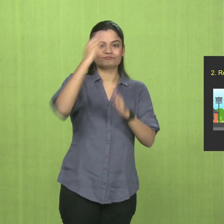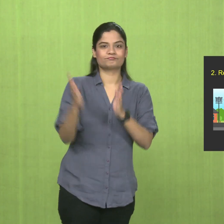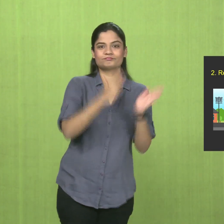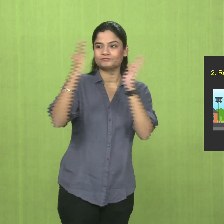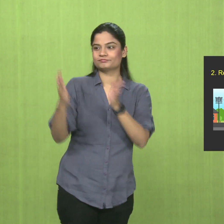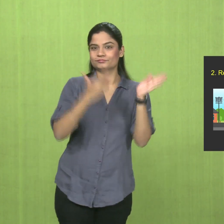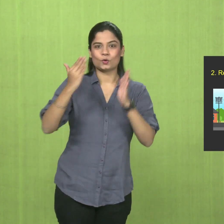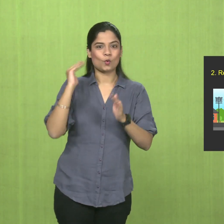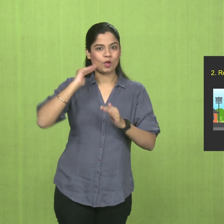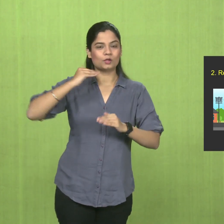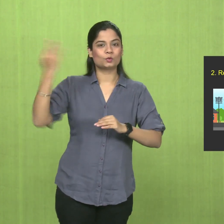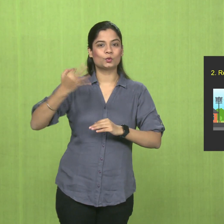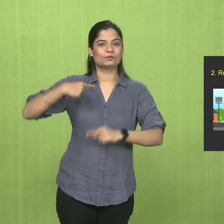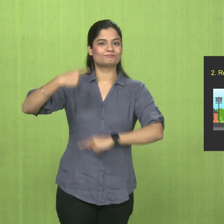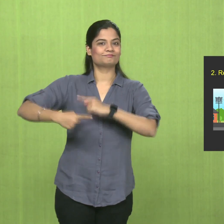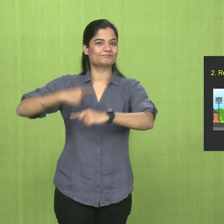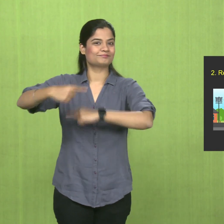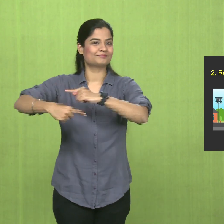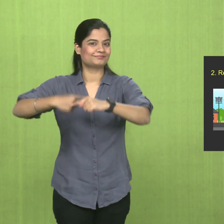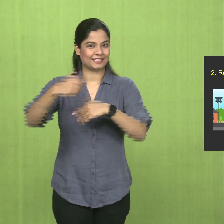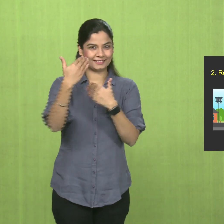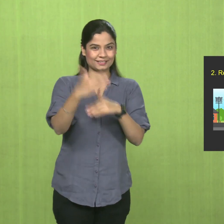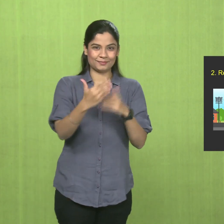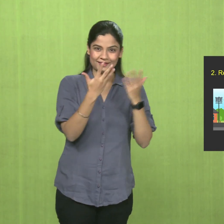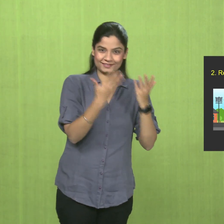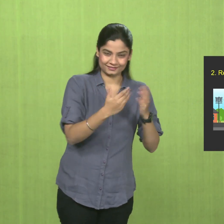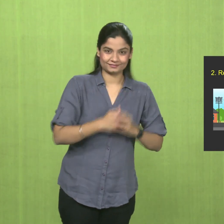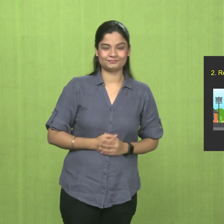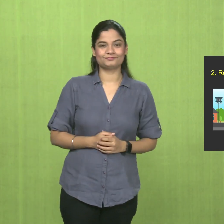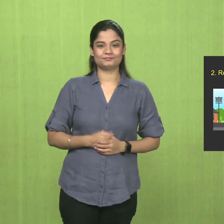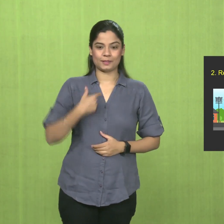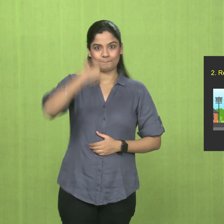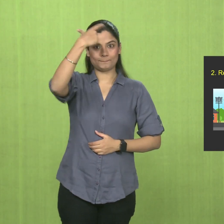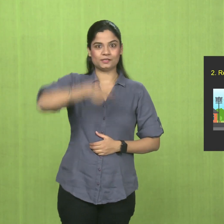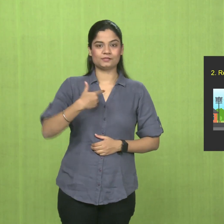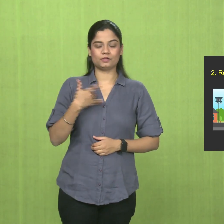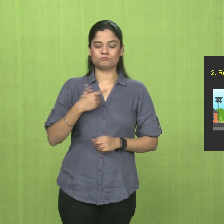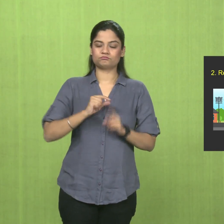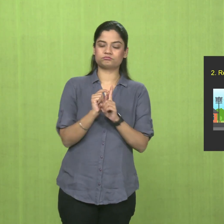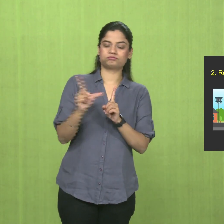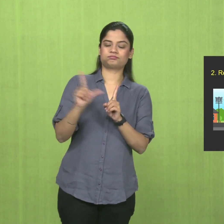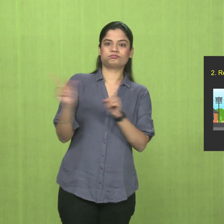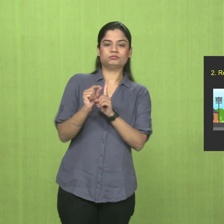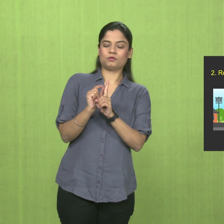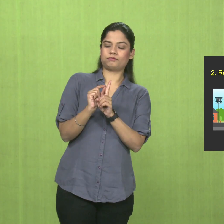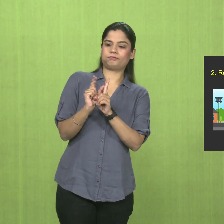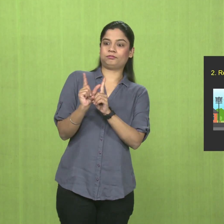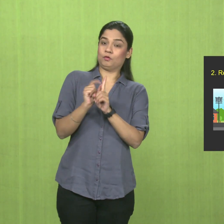our work in 24 hours only, right? So, that's limited number of hours. Our energies are